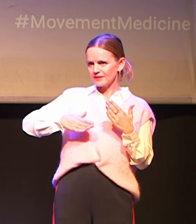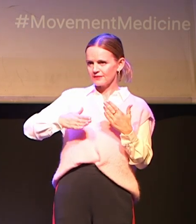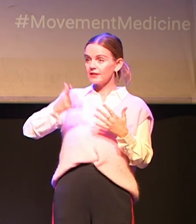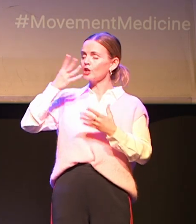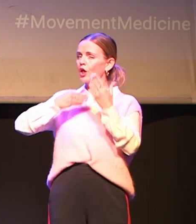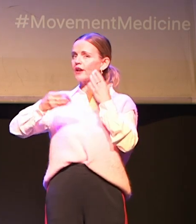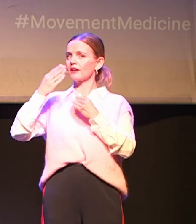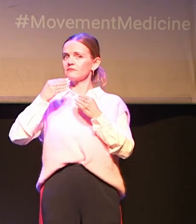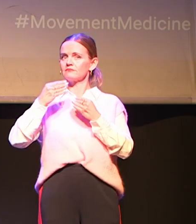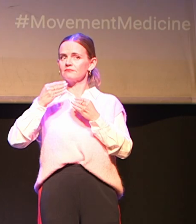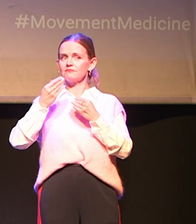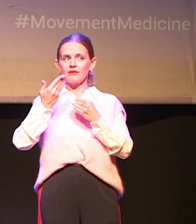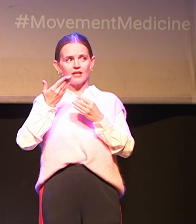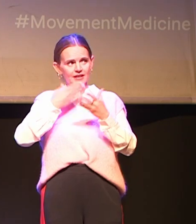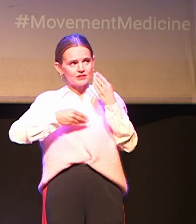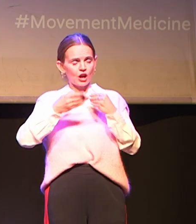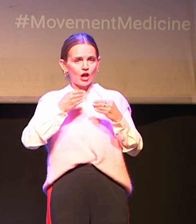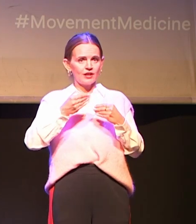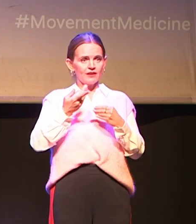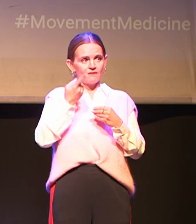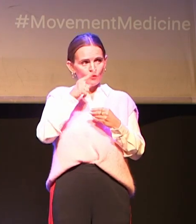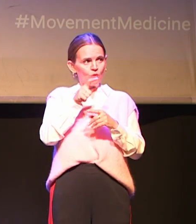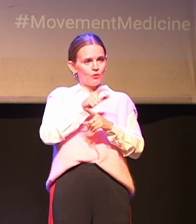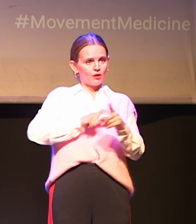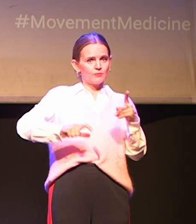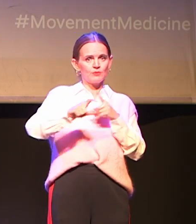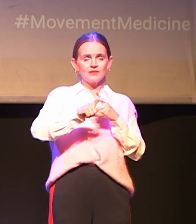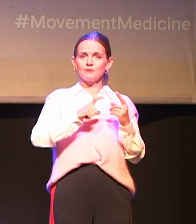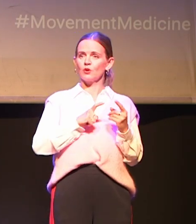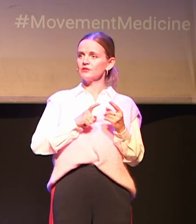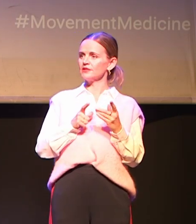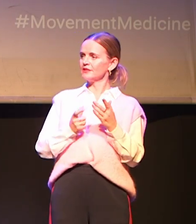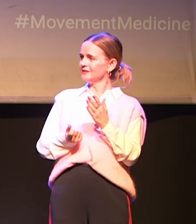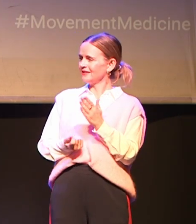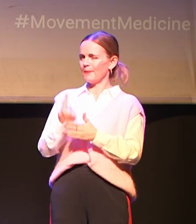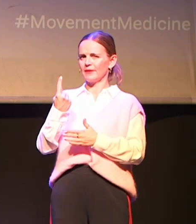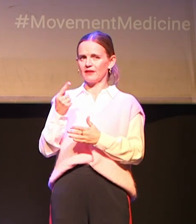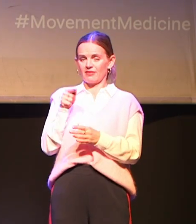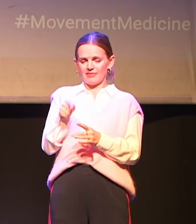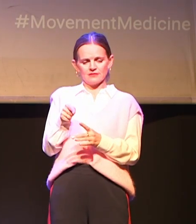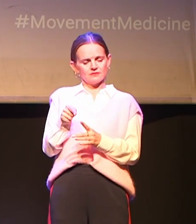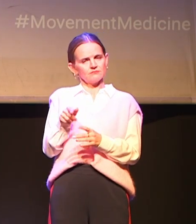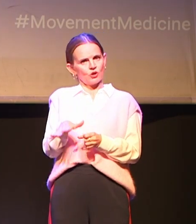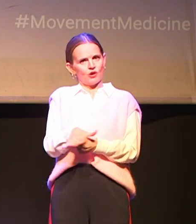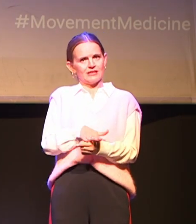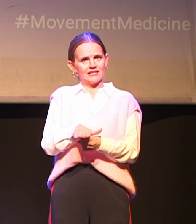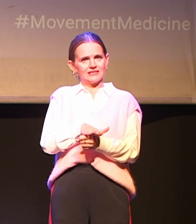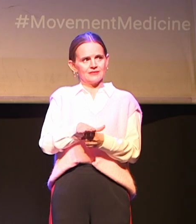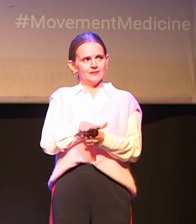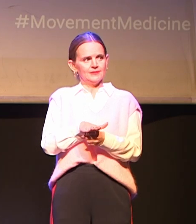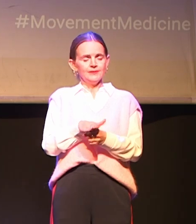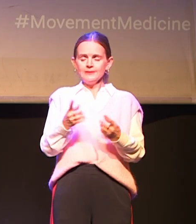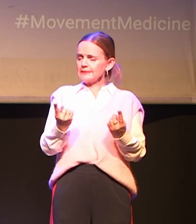too, because it's happened in this context. And even if not everybody's implicated, there's something for us to know about the